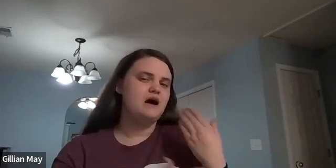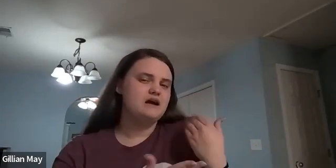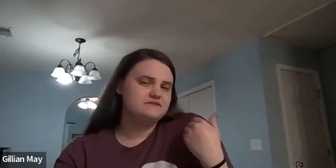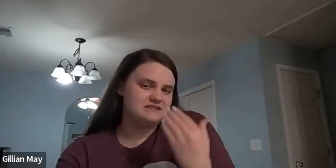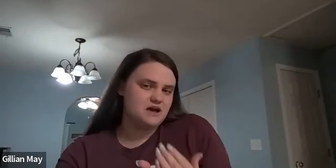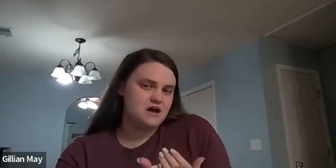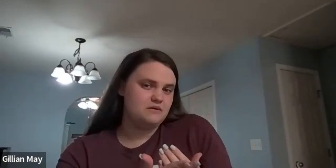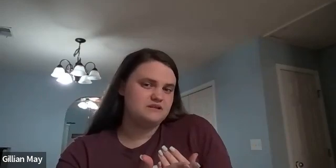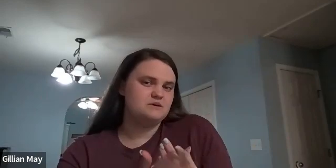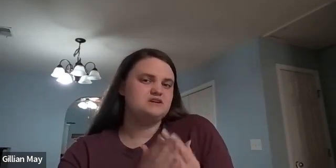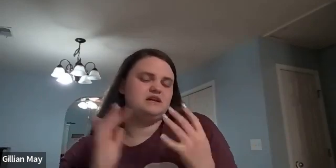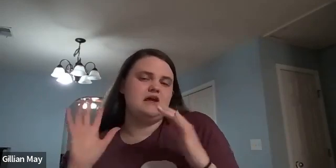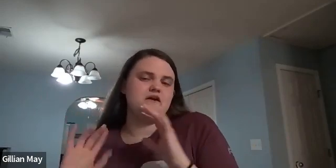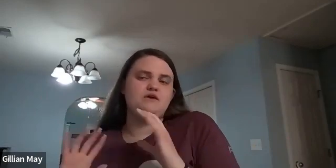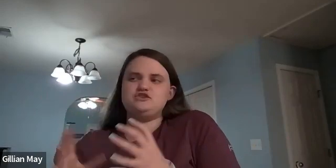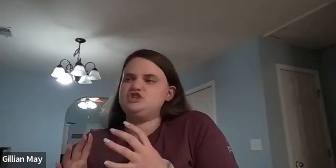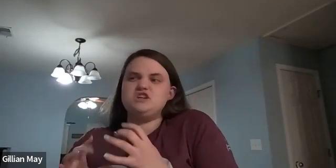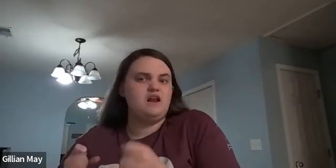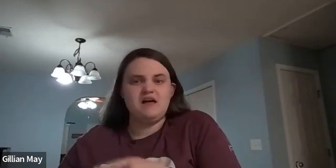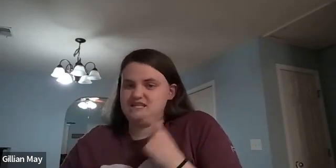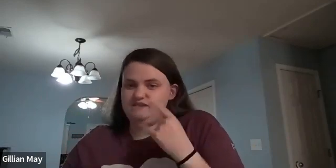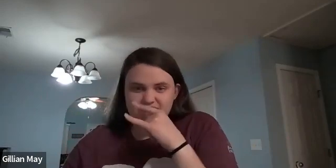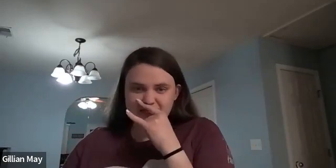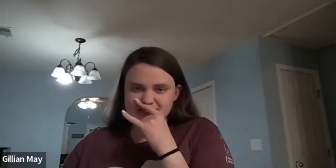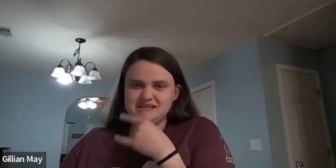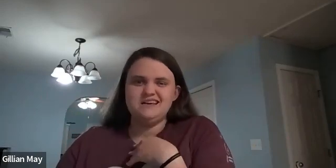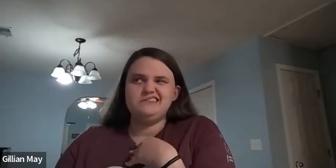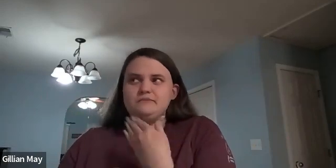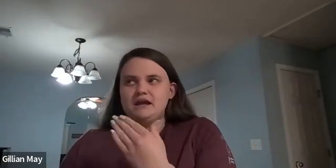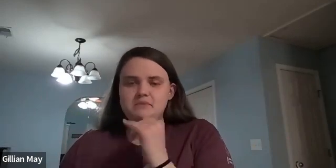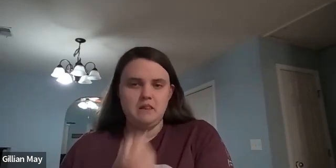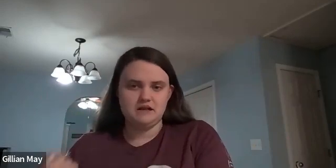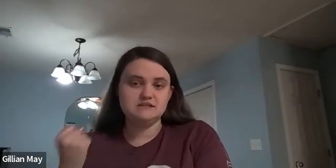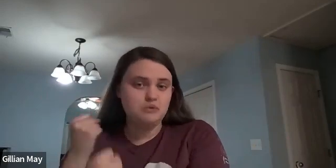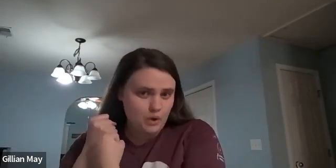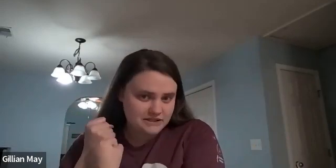have some, especially in an area there's just not a lot of deaf kids, there might not be a lot of support.